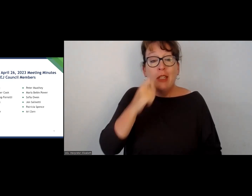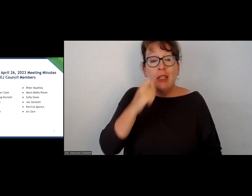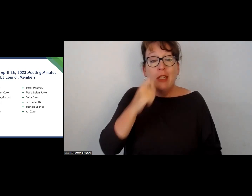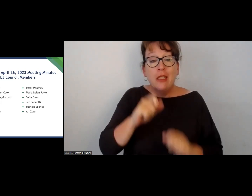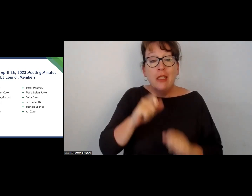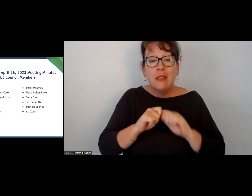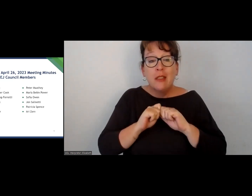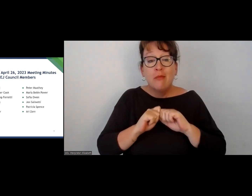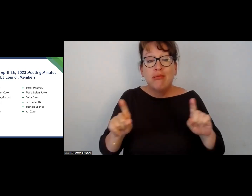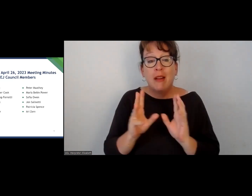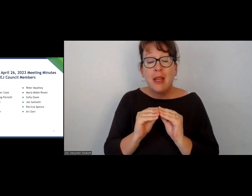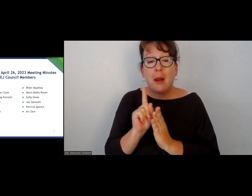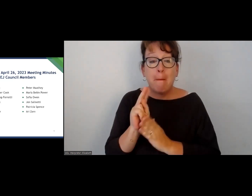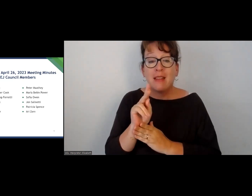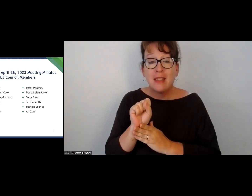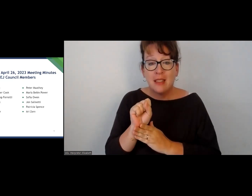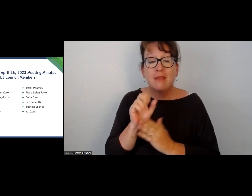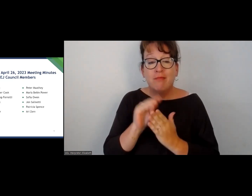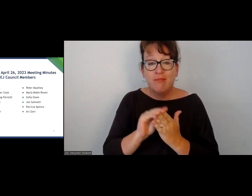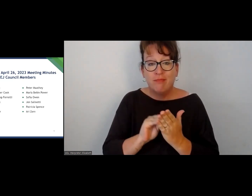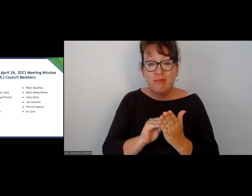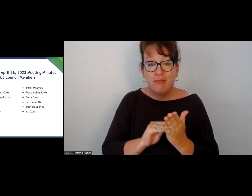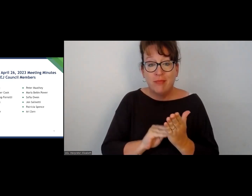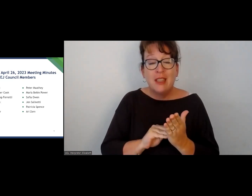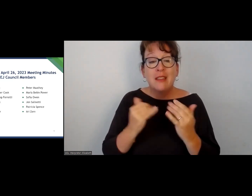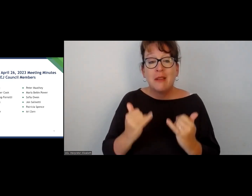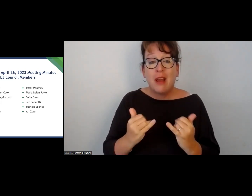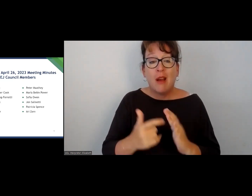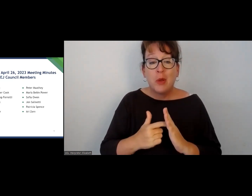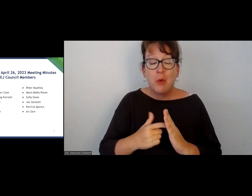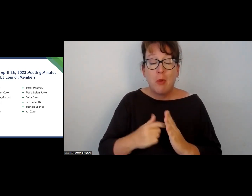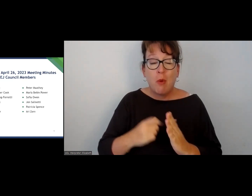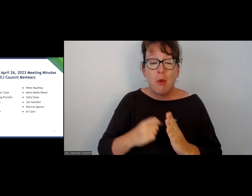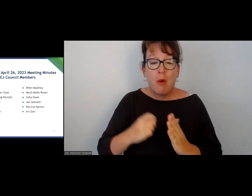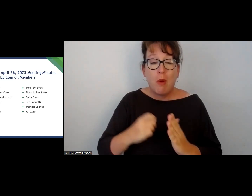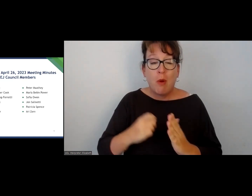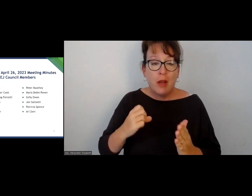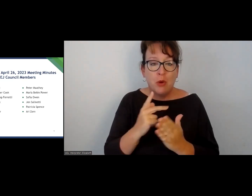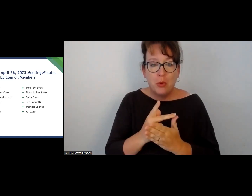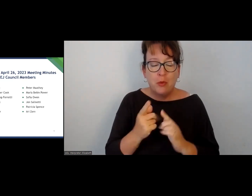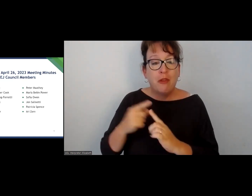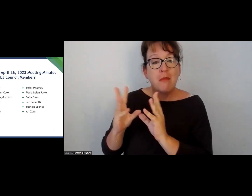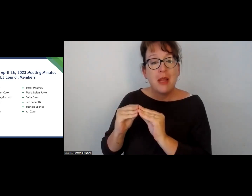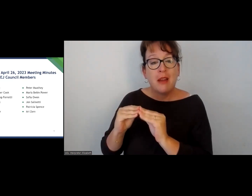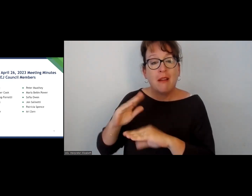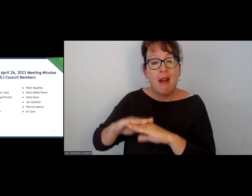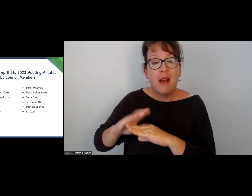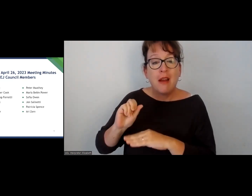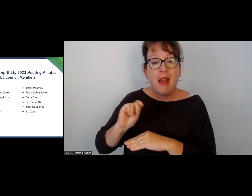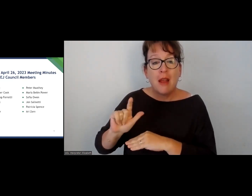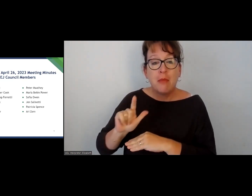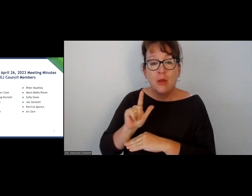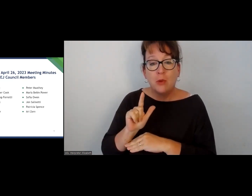from the last meeting, and so we do need to approve the minutes from the April